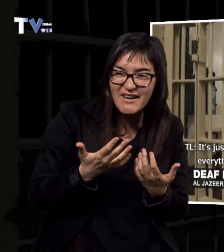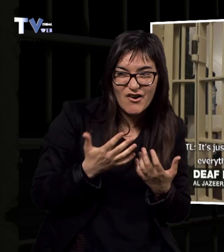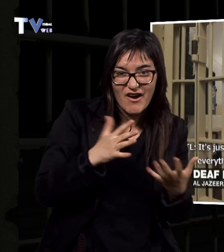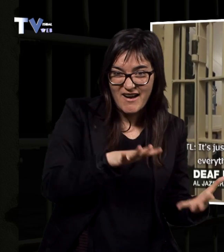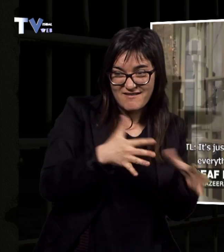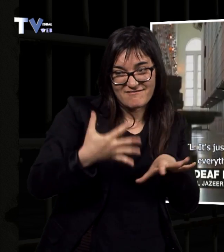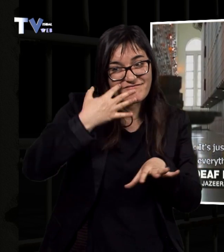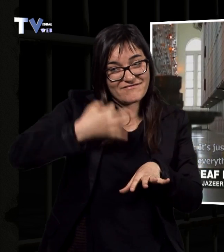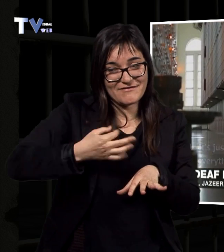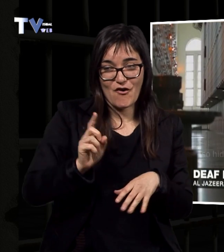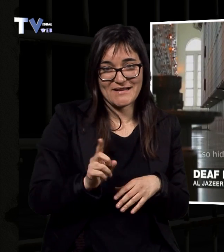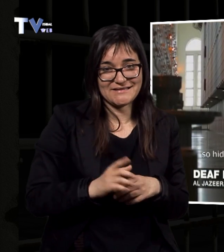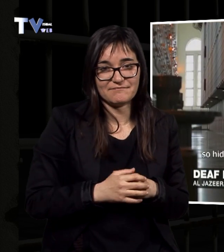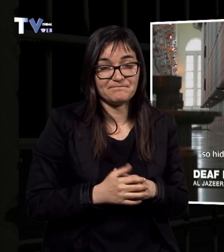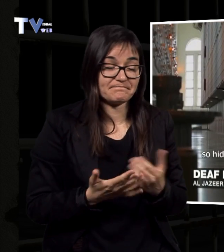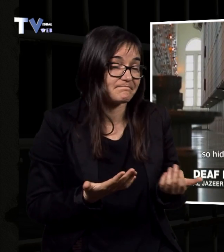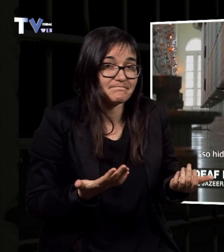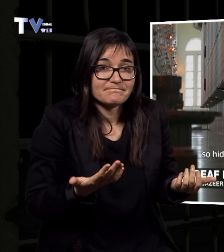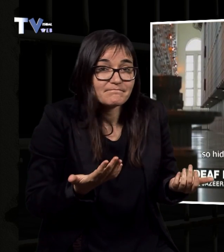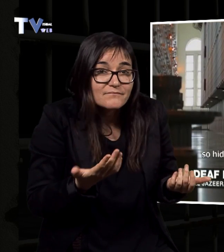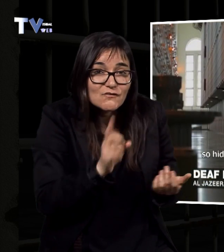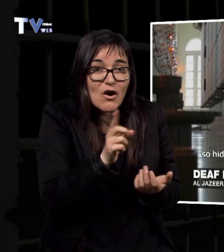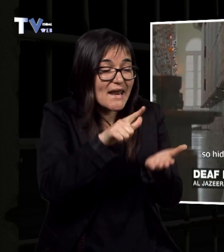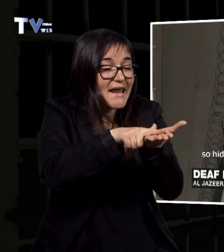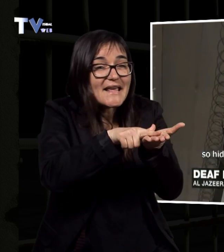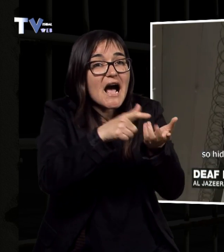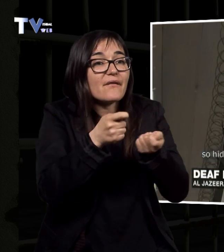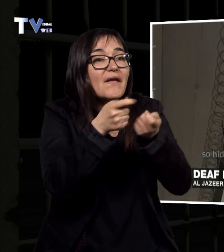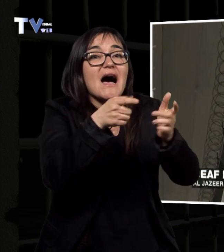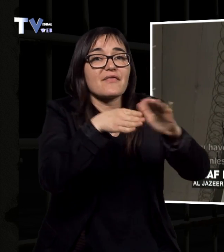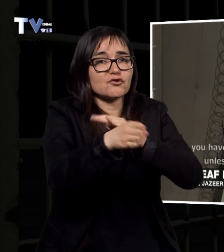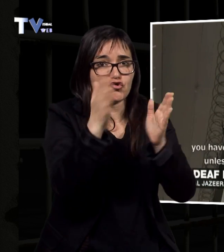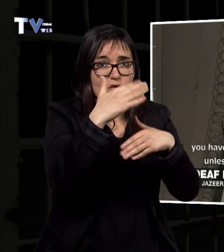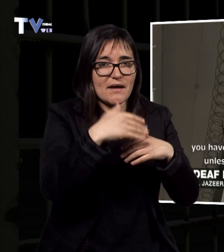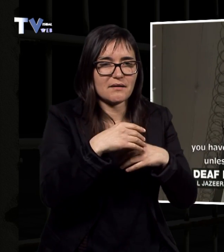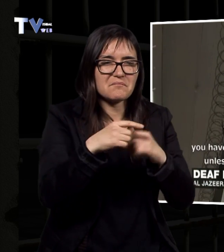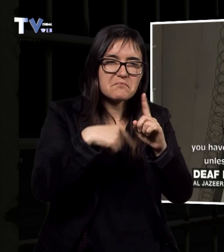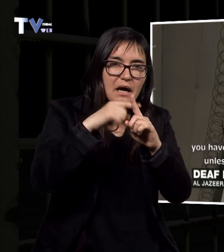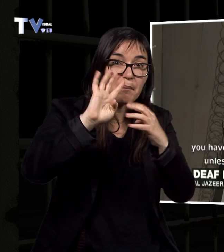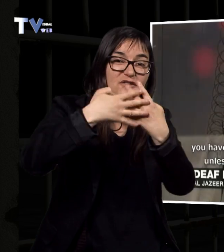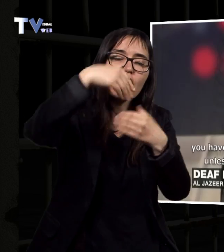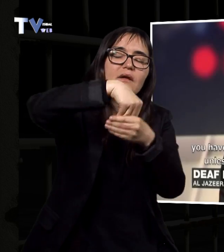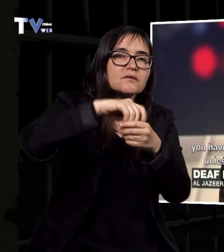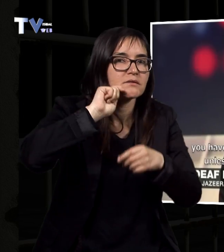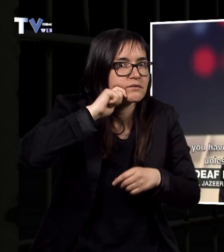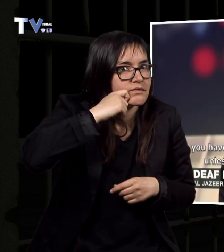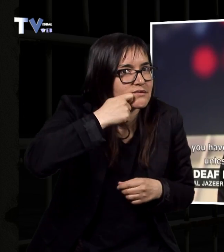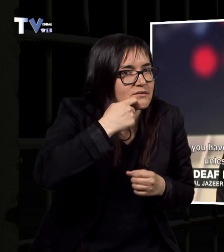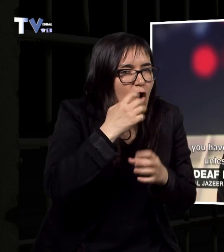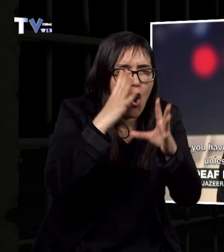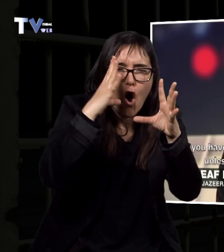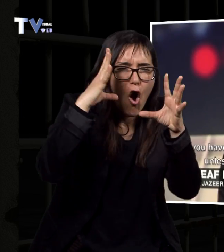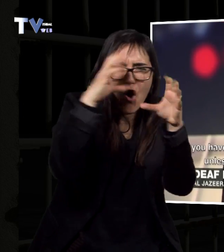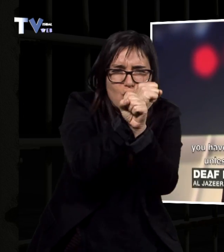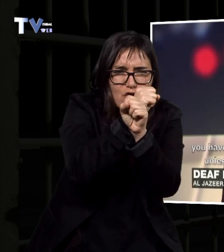so secretive, it's so hidden that people aren't aware unless you have a family member who's deaf in prison, unless you're an advocate